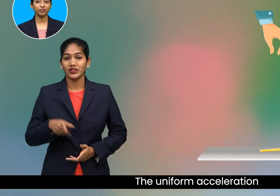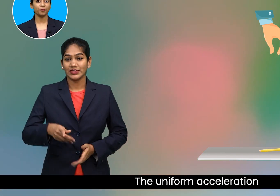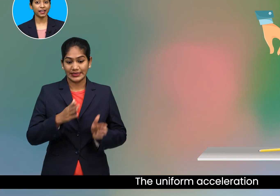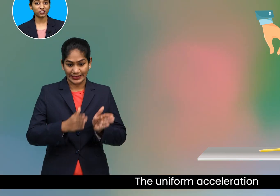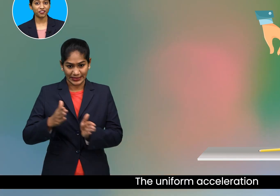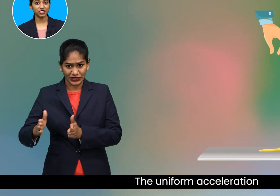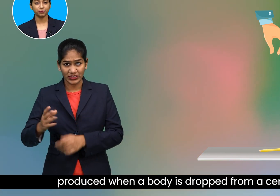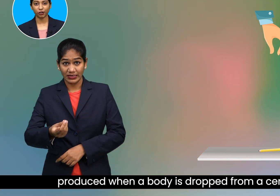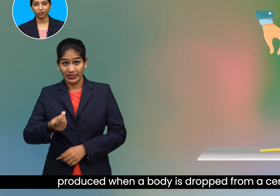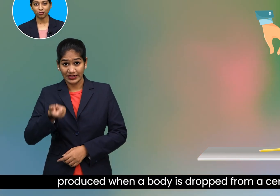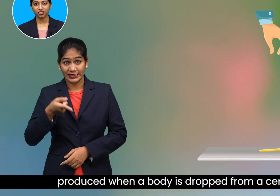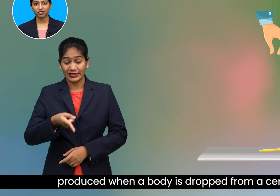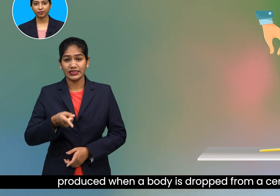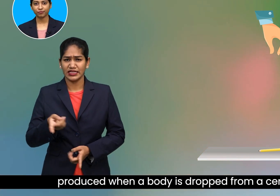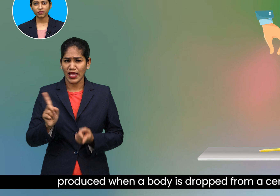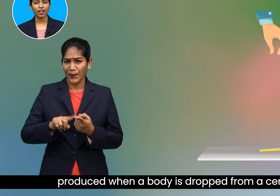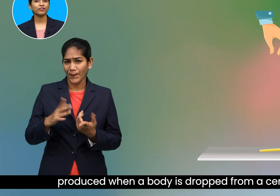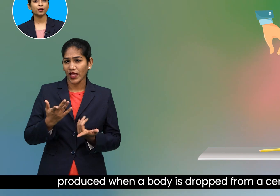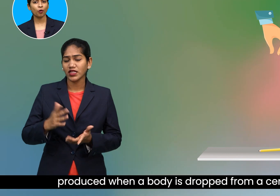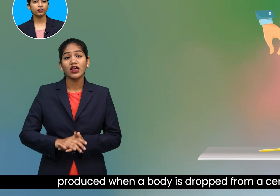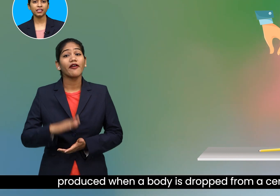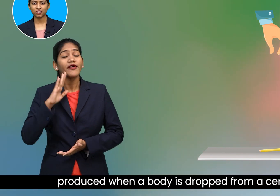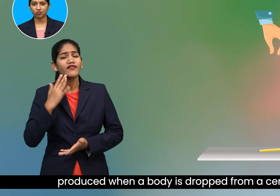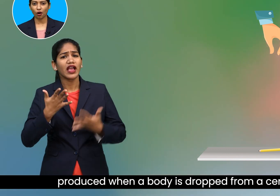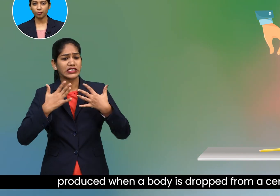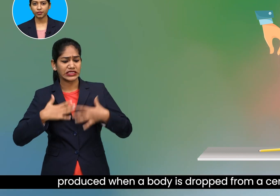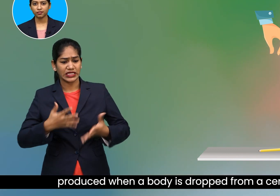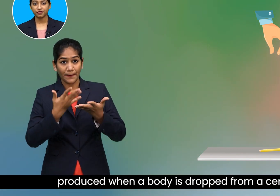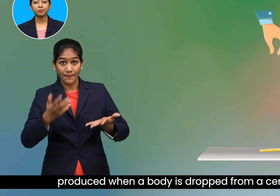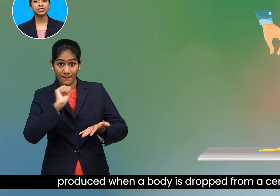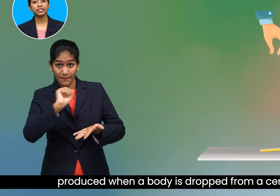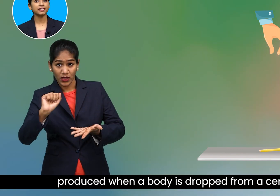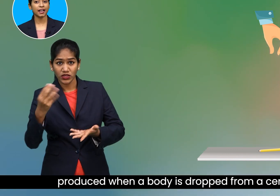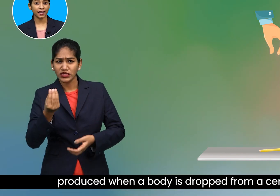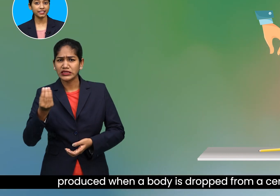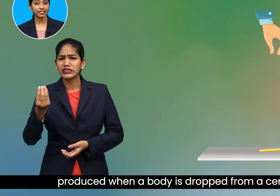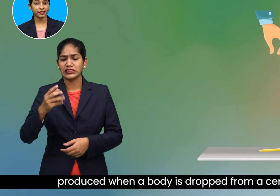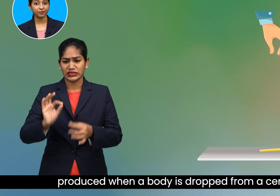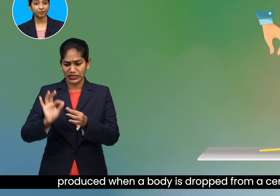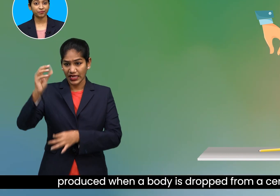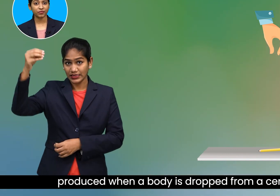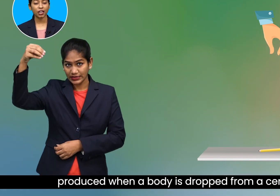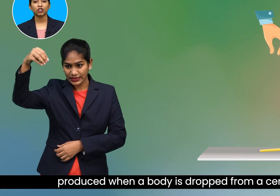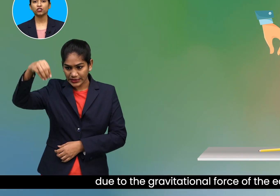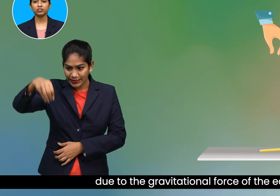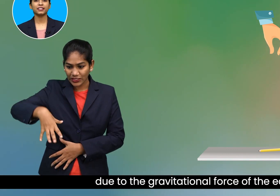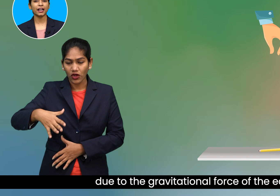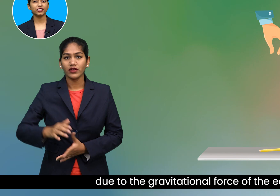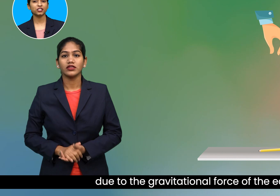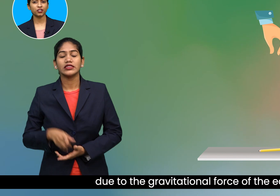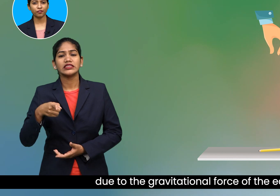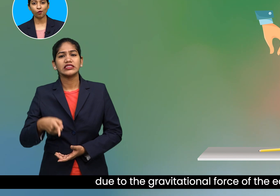The uniform acceleration produced when a body is dropped from certain height due